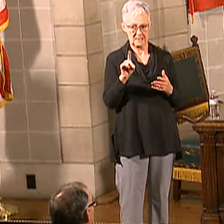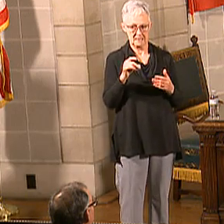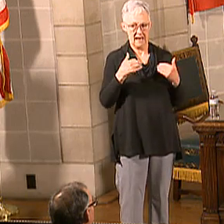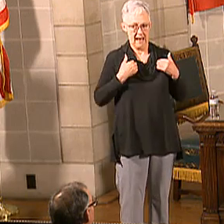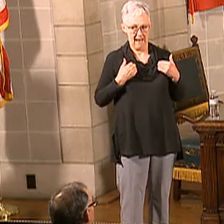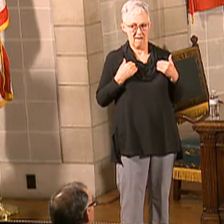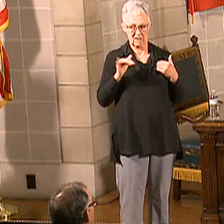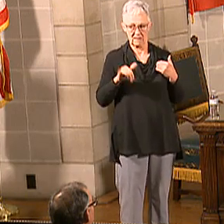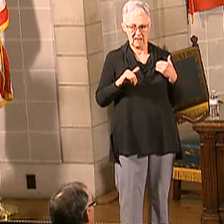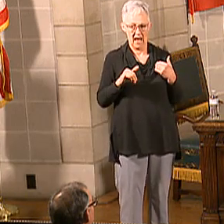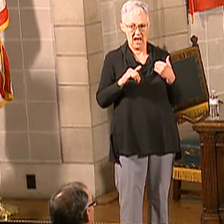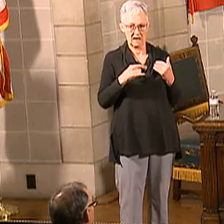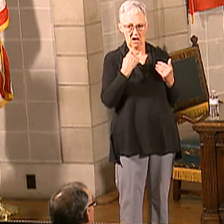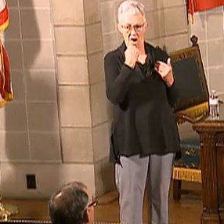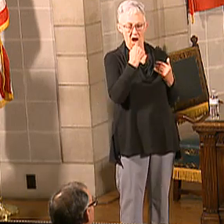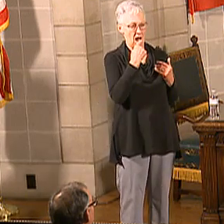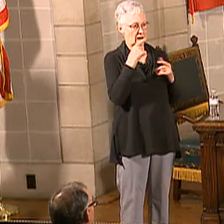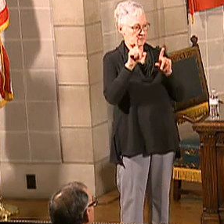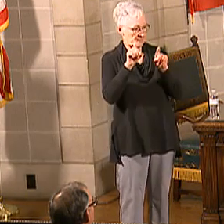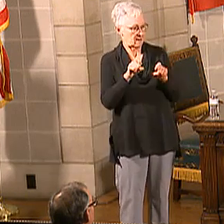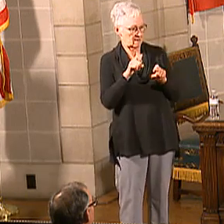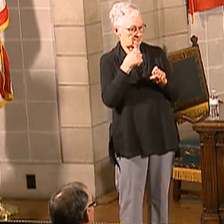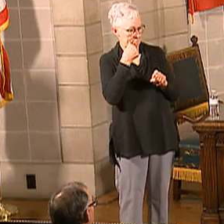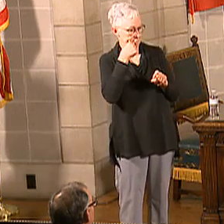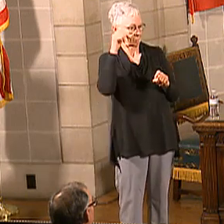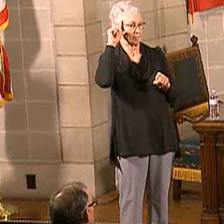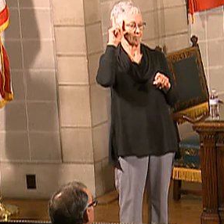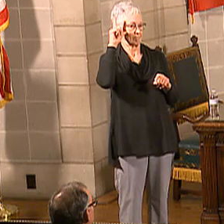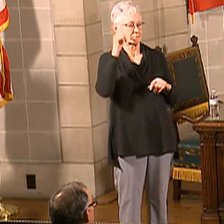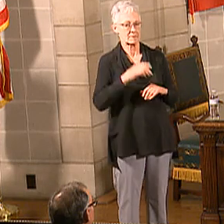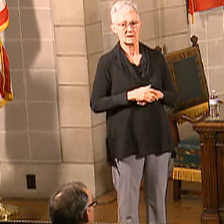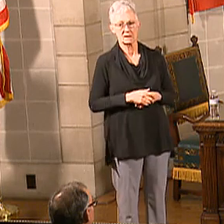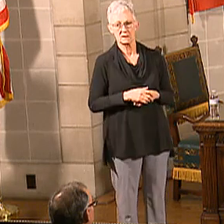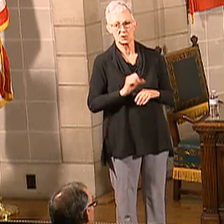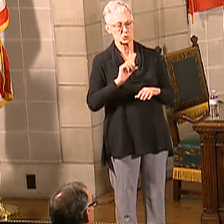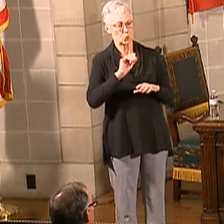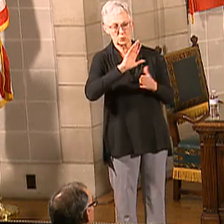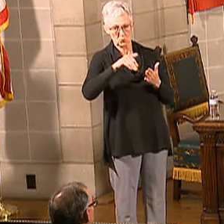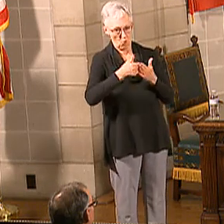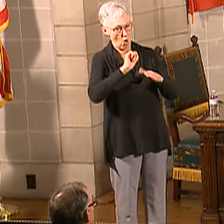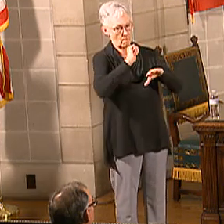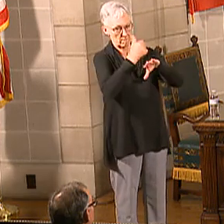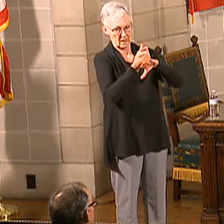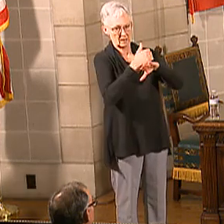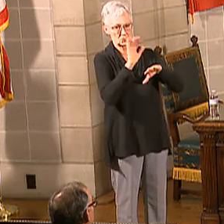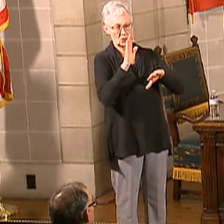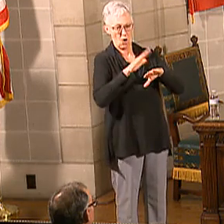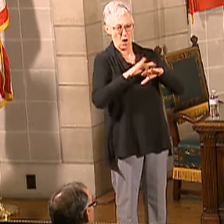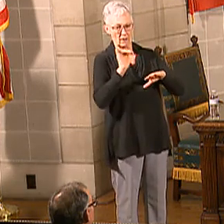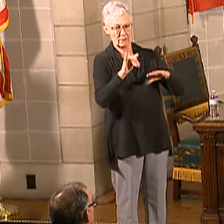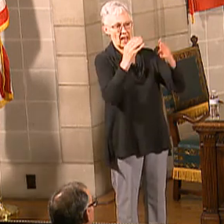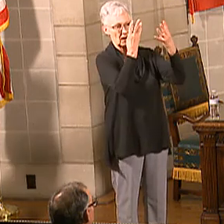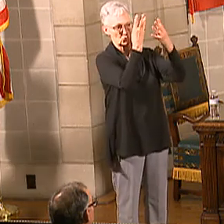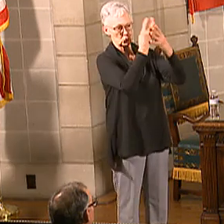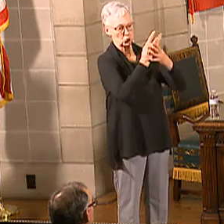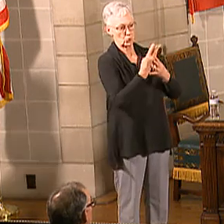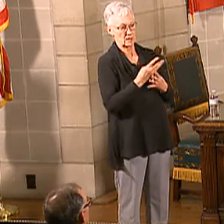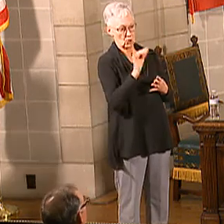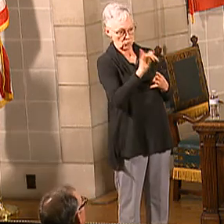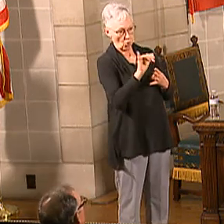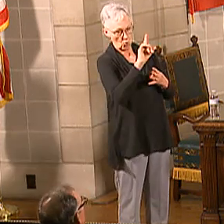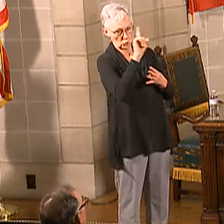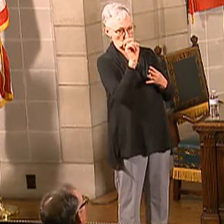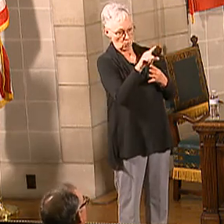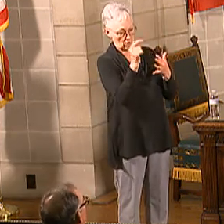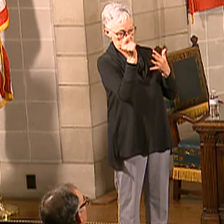get that as well. And then, and again, they're divided up based upon that criteria. So if you're in a rural area, if you're in an urban area, it's the same